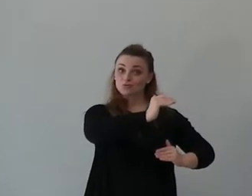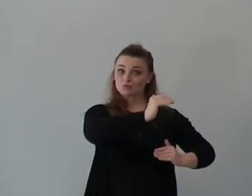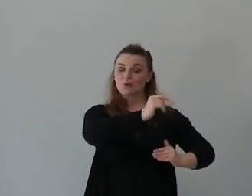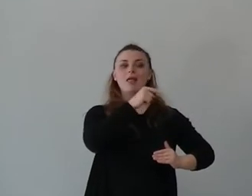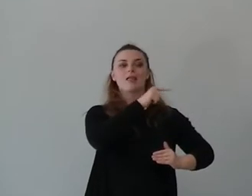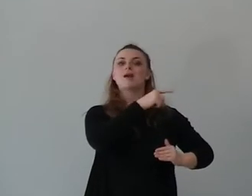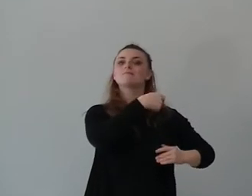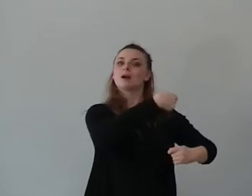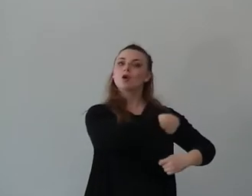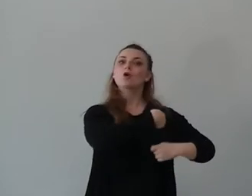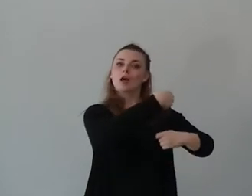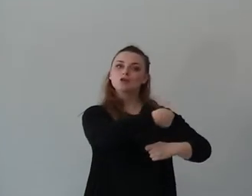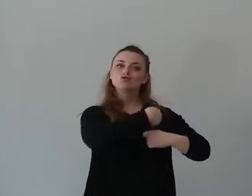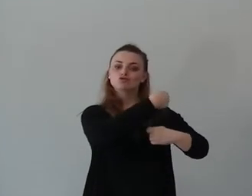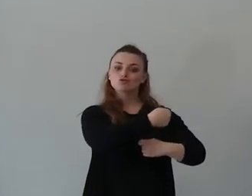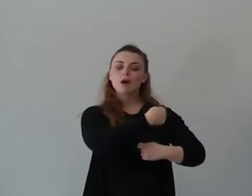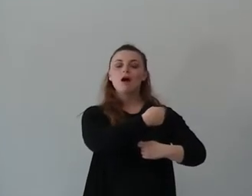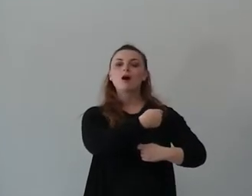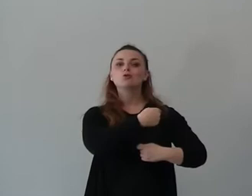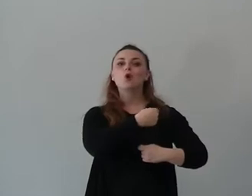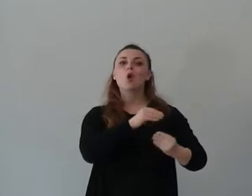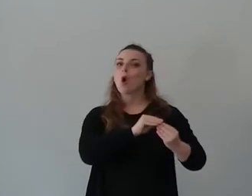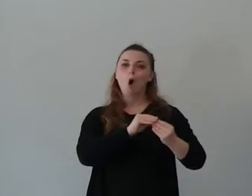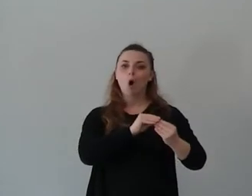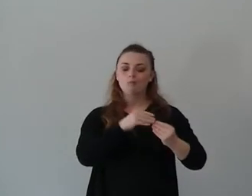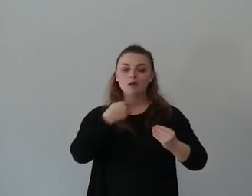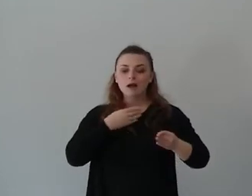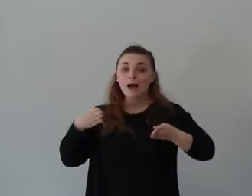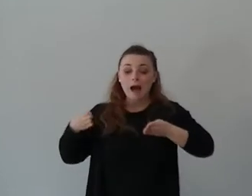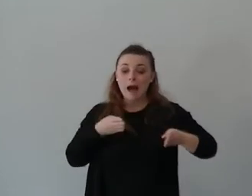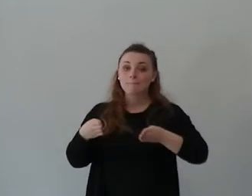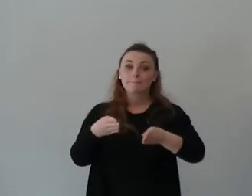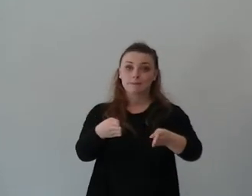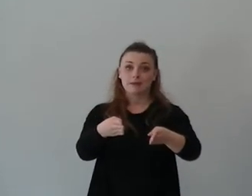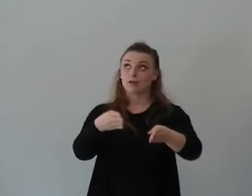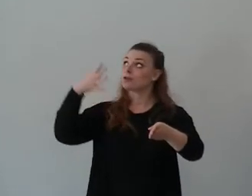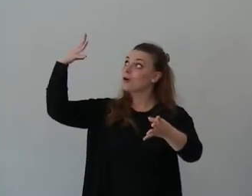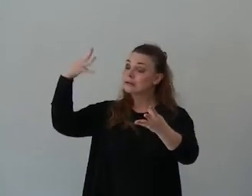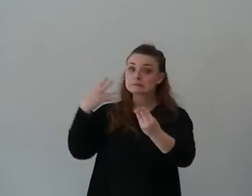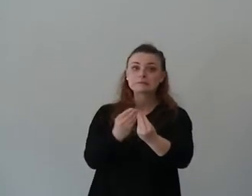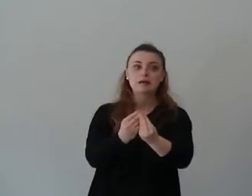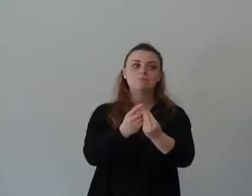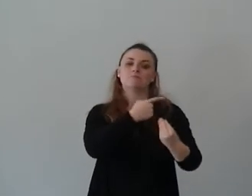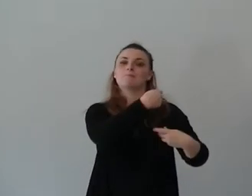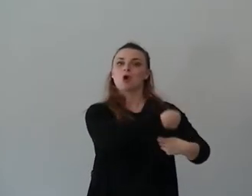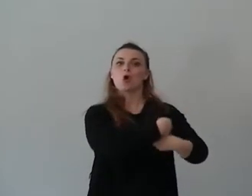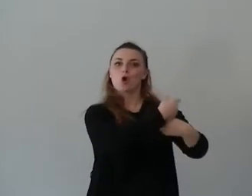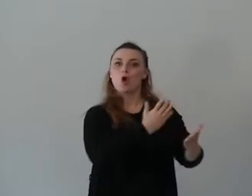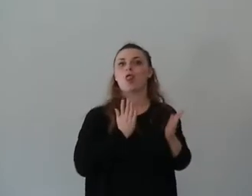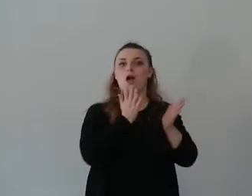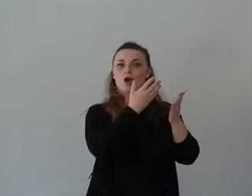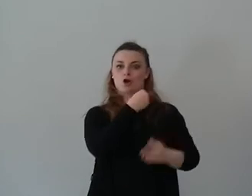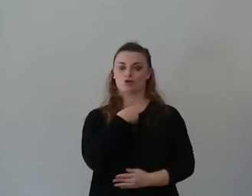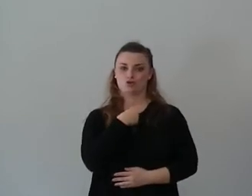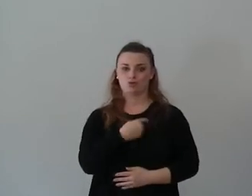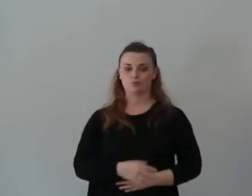mio cammino con il Signore. The couple of years that Marco referred to, when I transferred from Romania to Italy, I was in